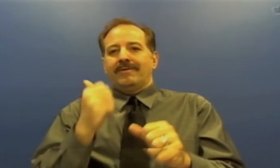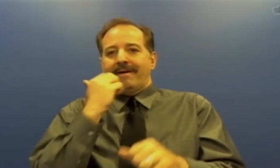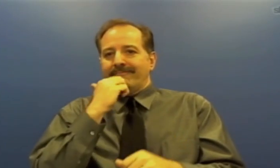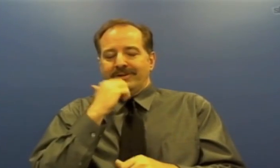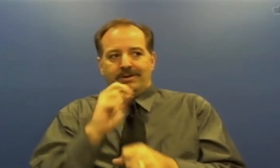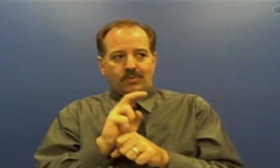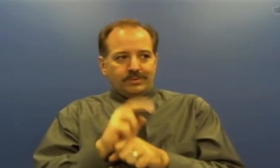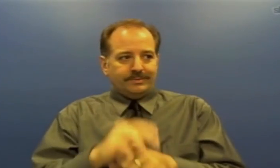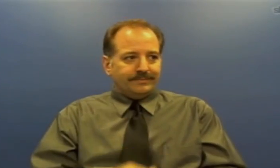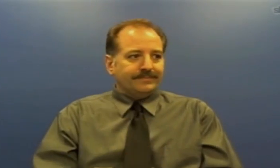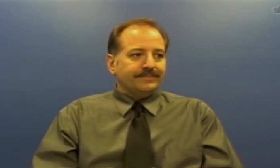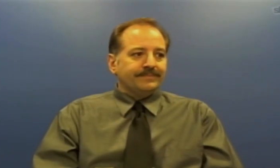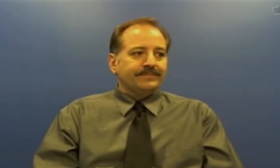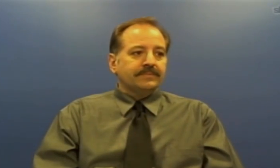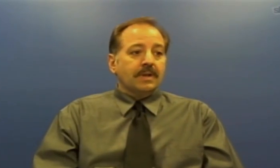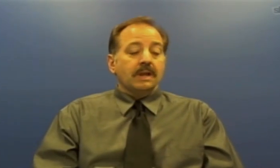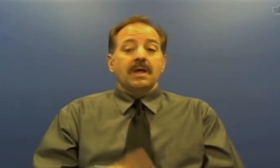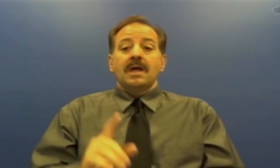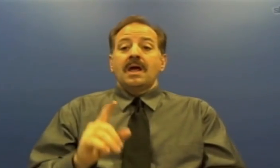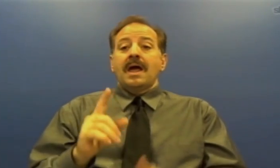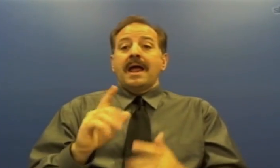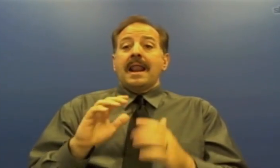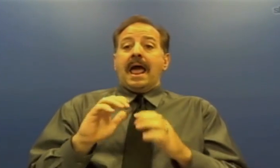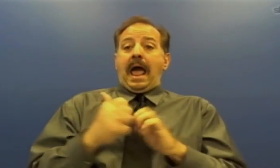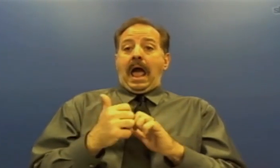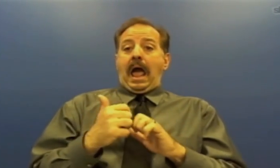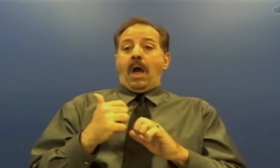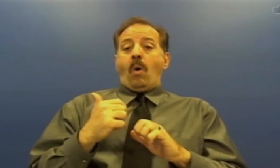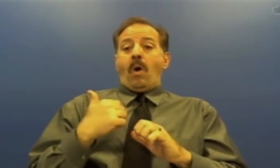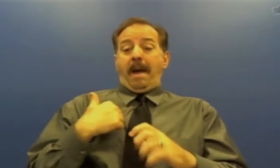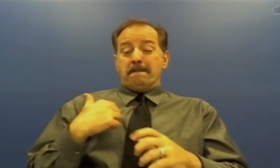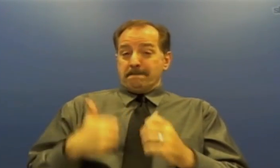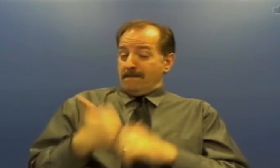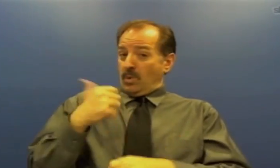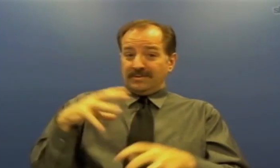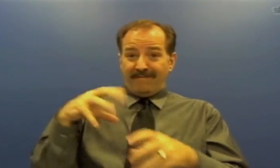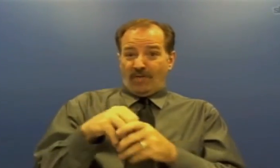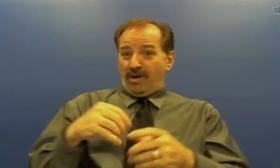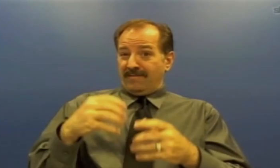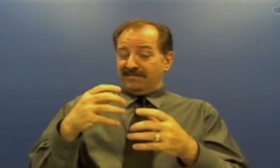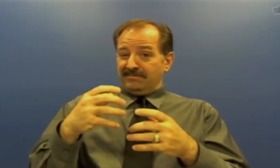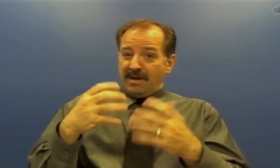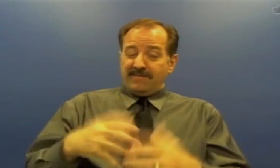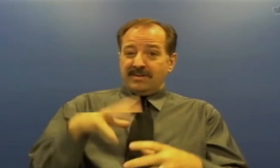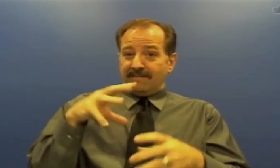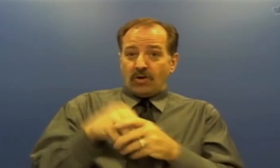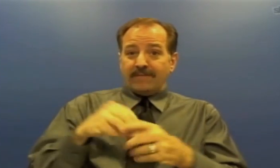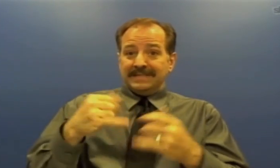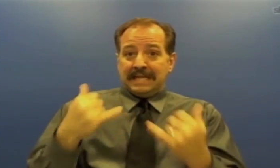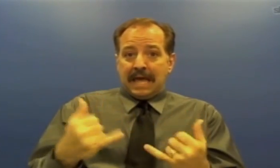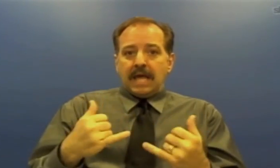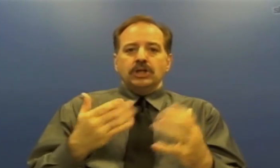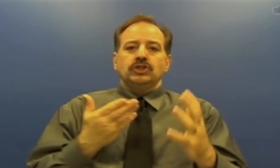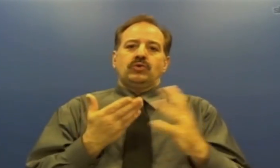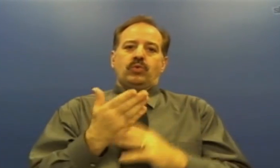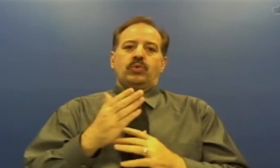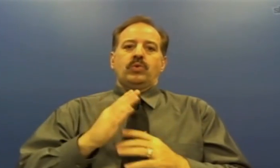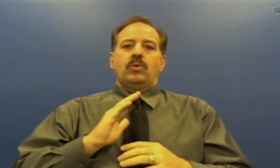in the day, and much more available to individuals for daily use. And how I really get involved